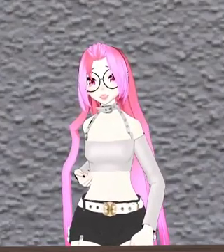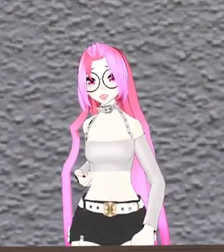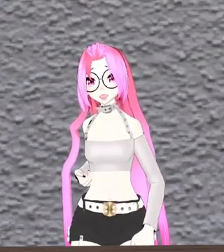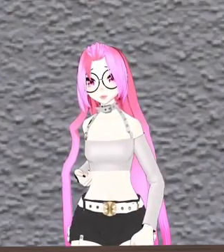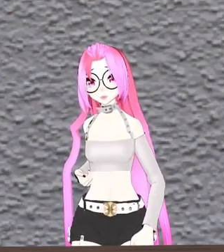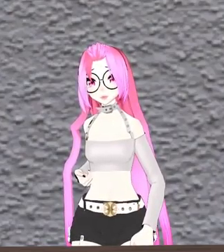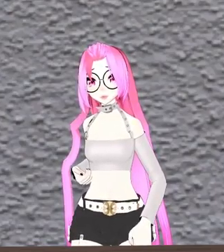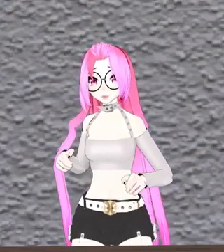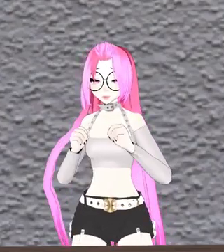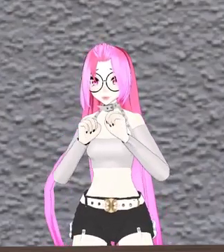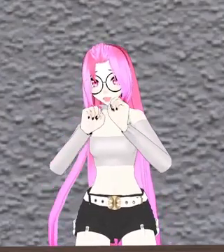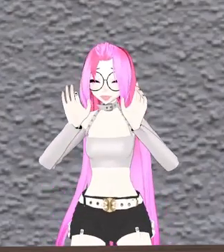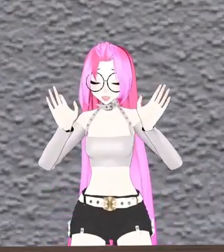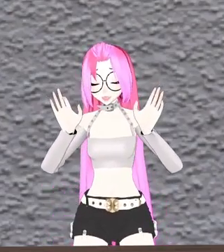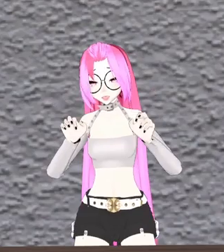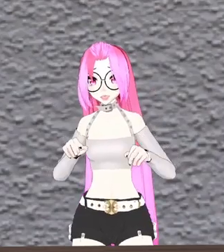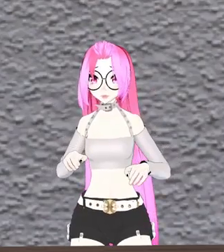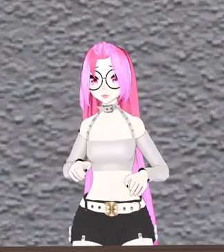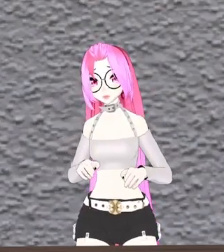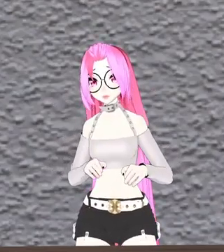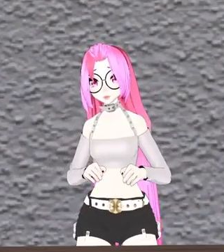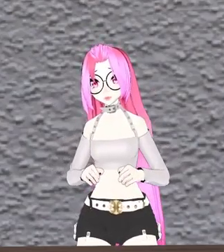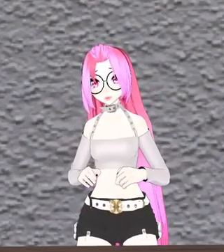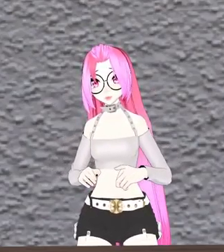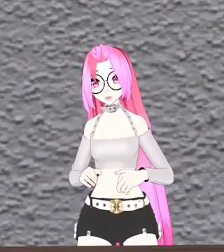Clarification. Clarify.